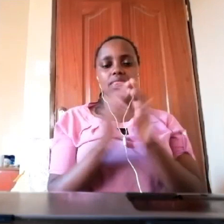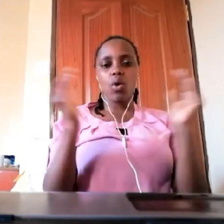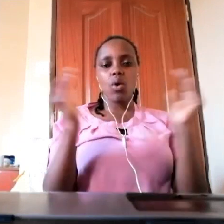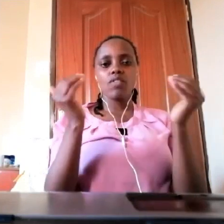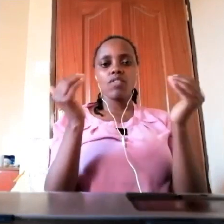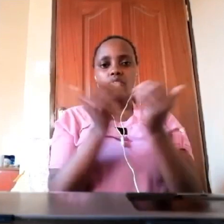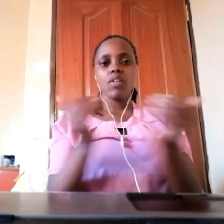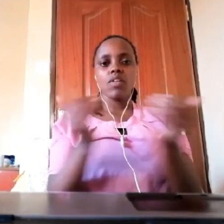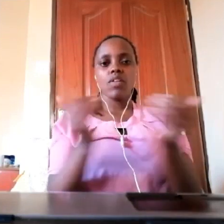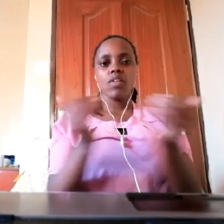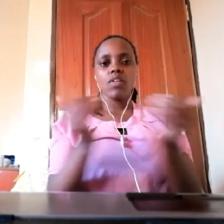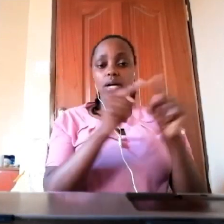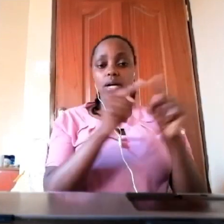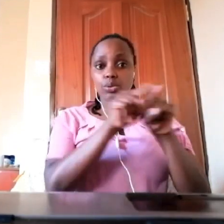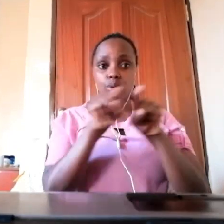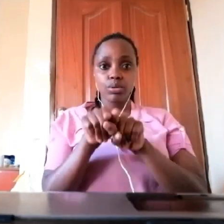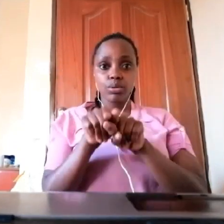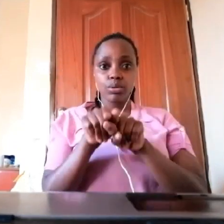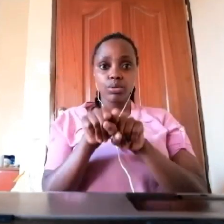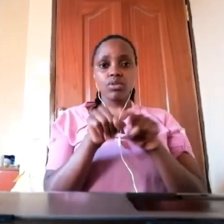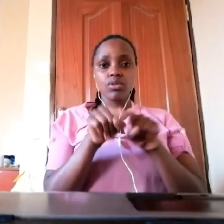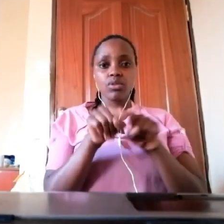also, really also,